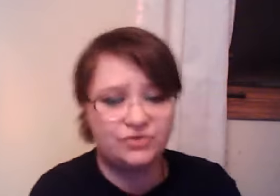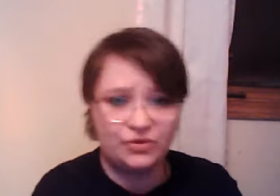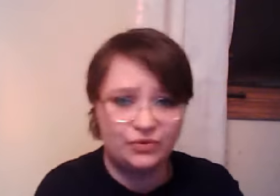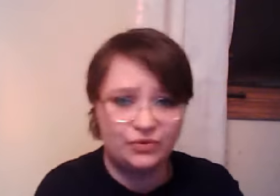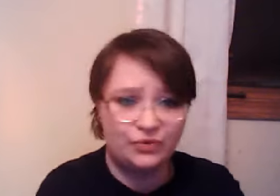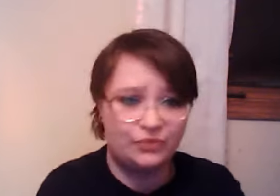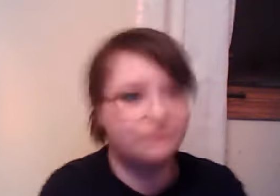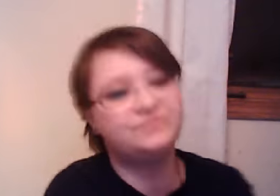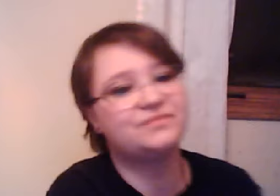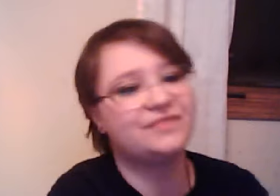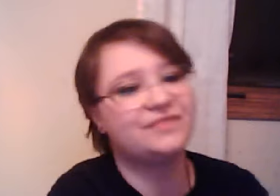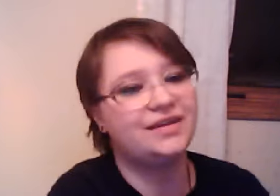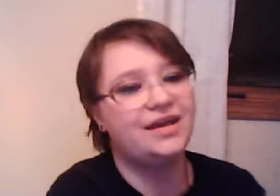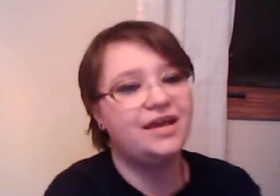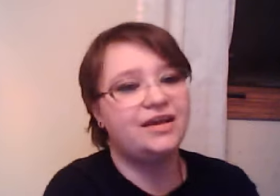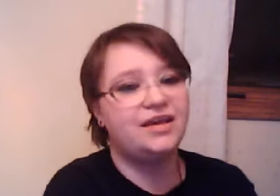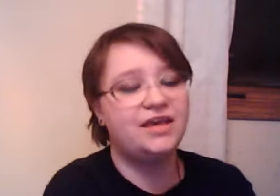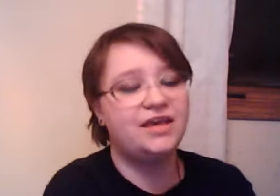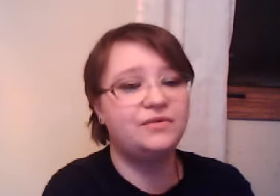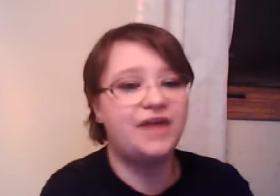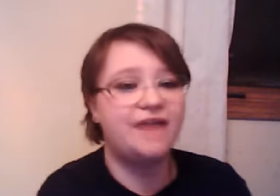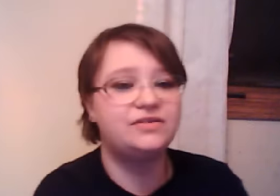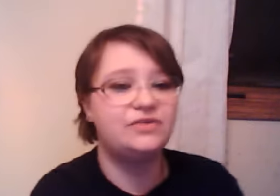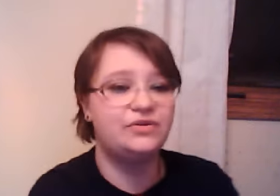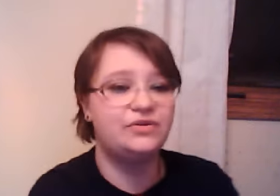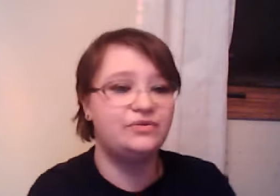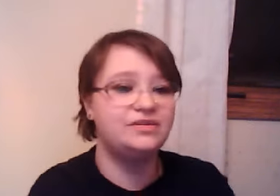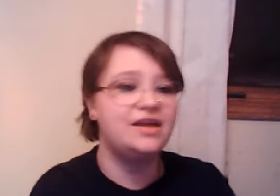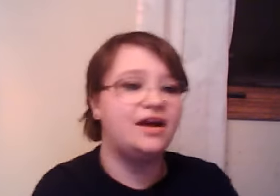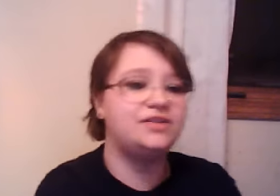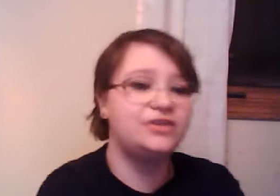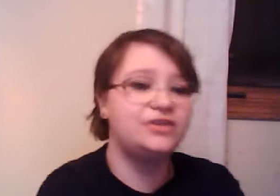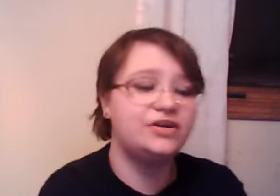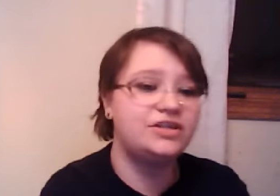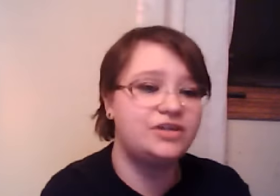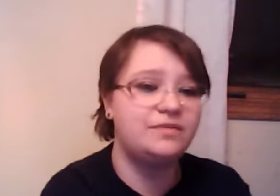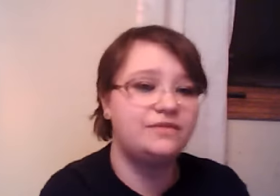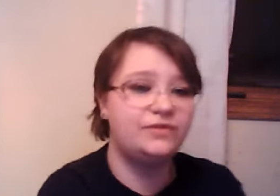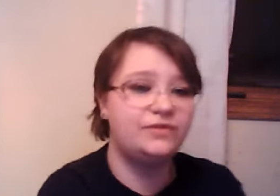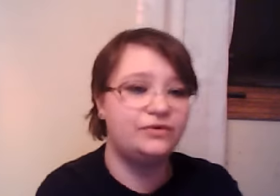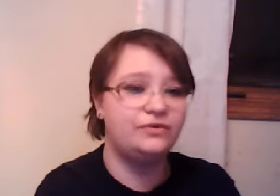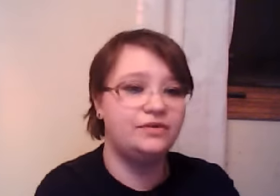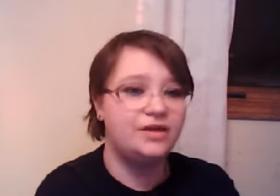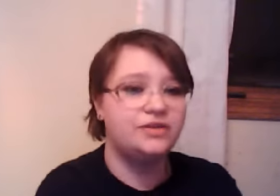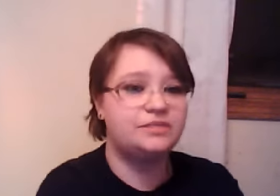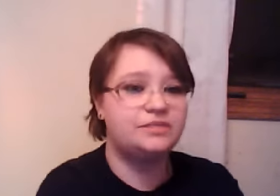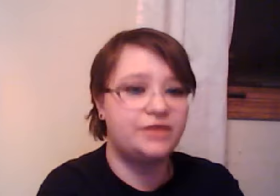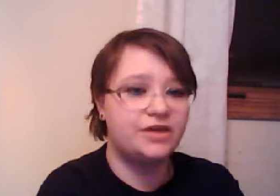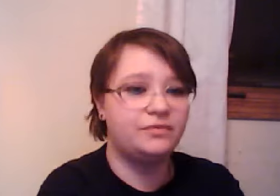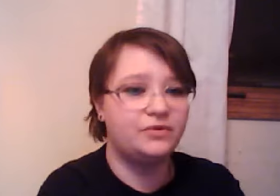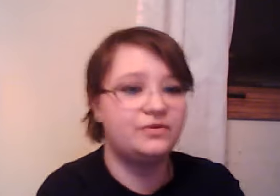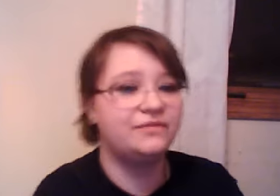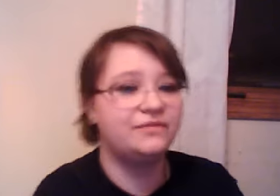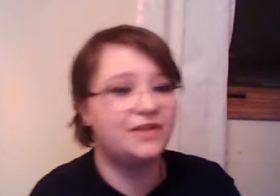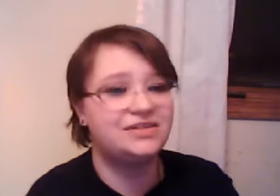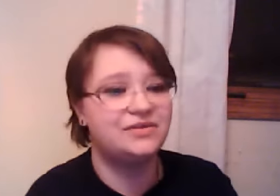you. He won't have to use a dirty chimney flue. Just bring him through the front door,